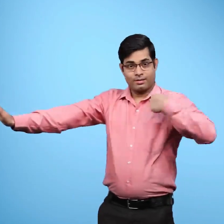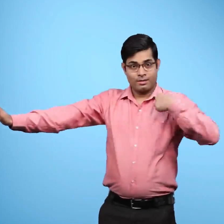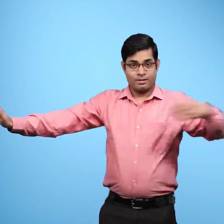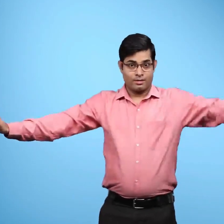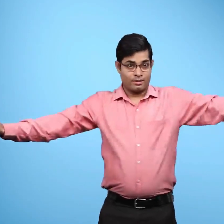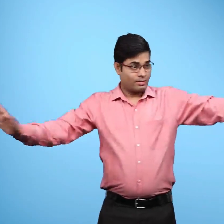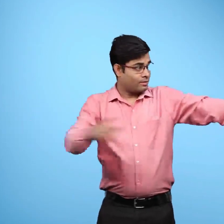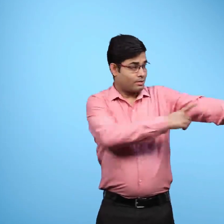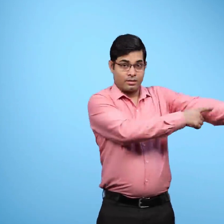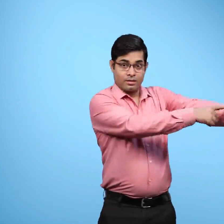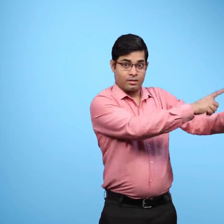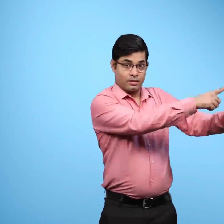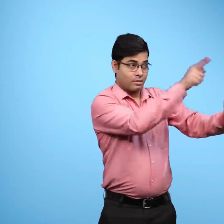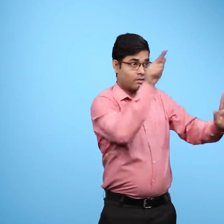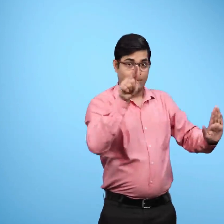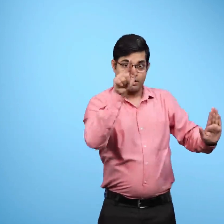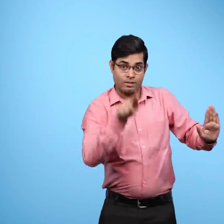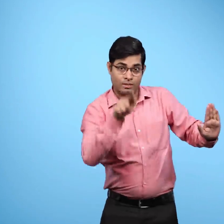bent upward from wrists.